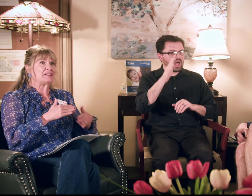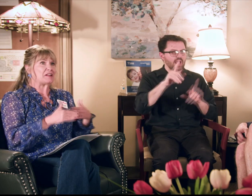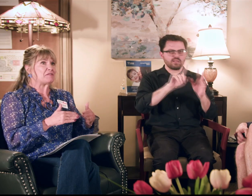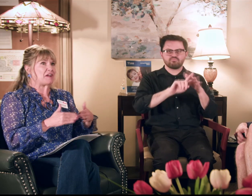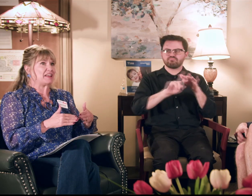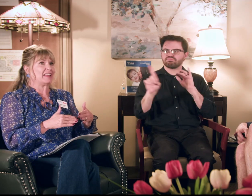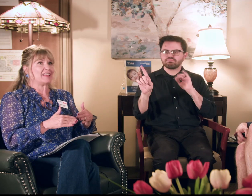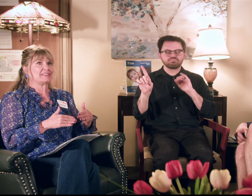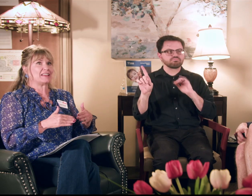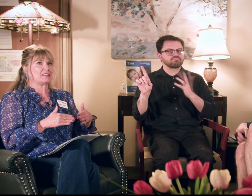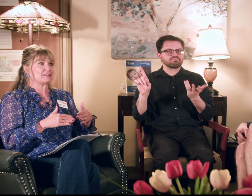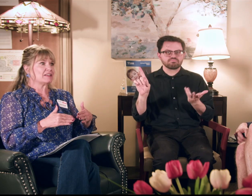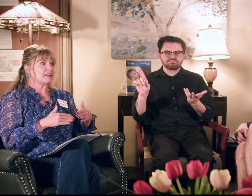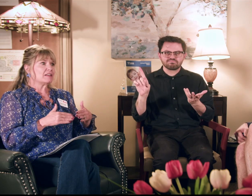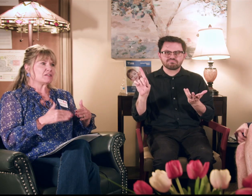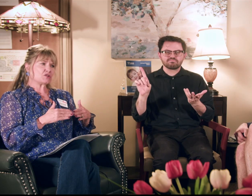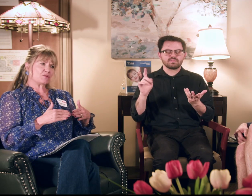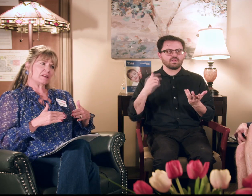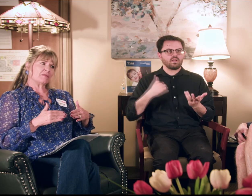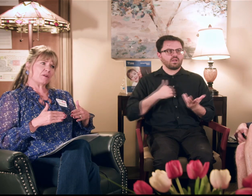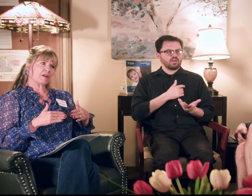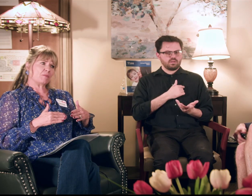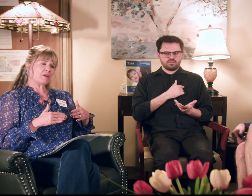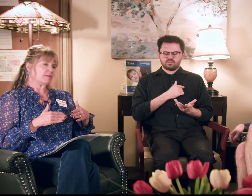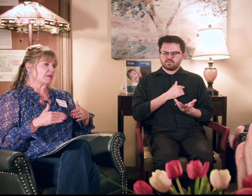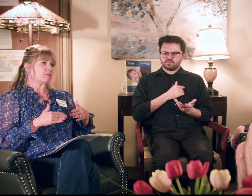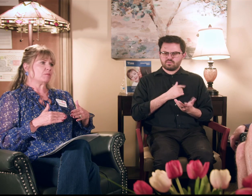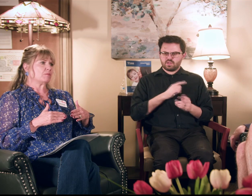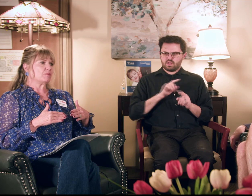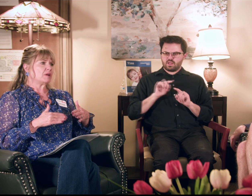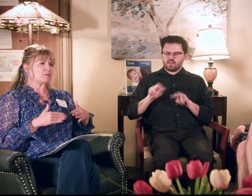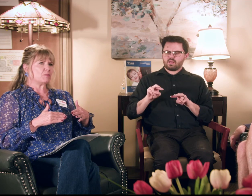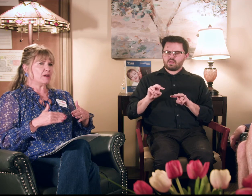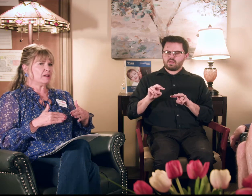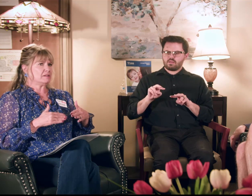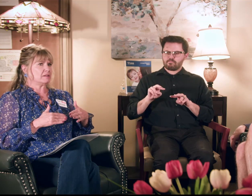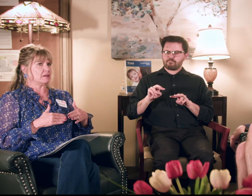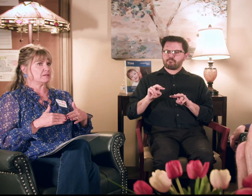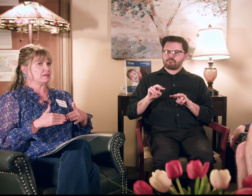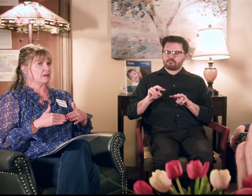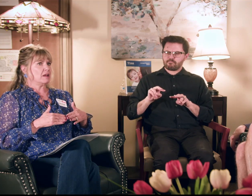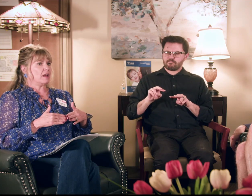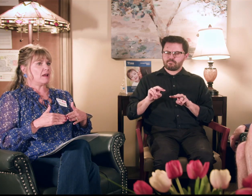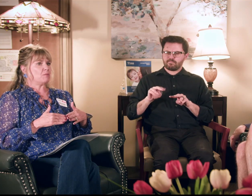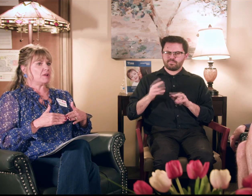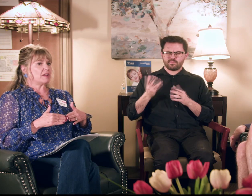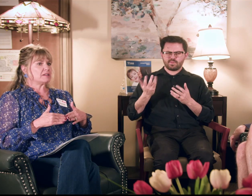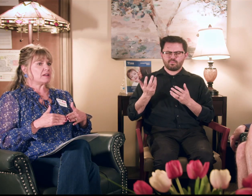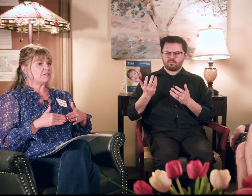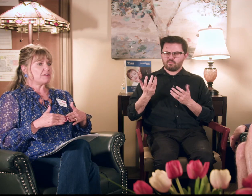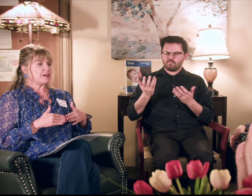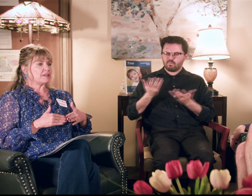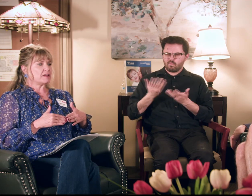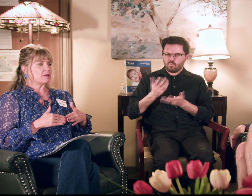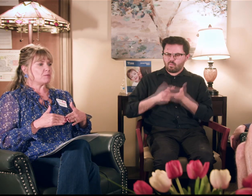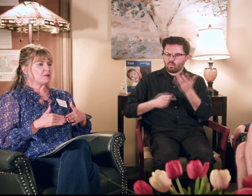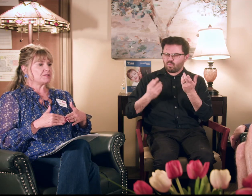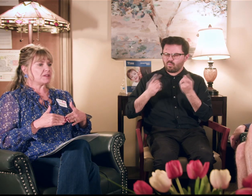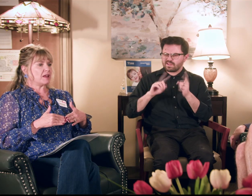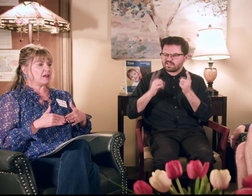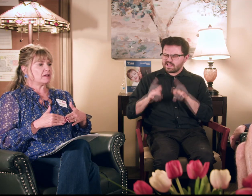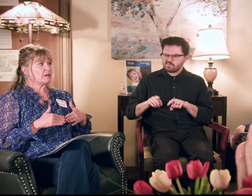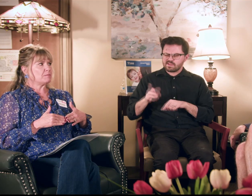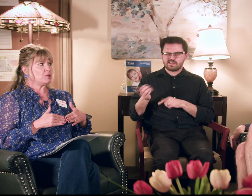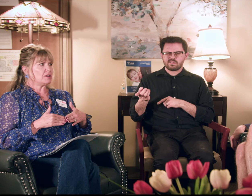we started identifying it as this trend of, okay, wait a minute, what is this? And we identified that